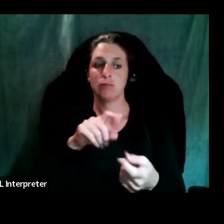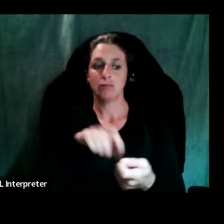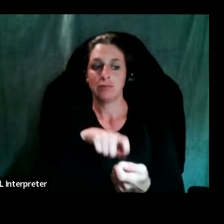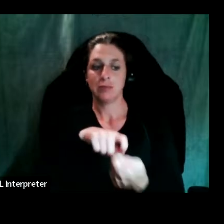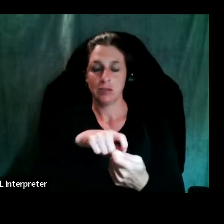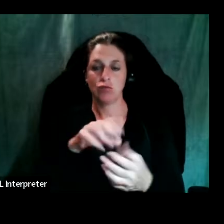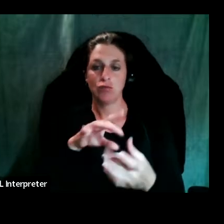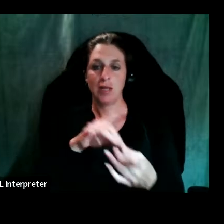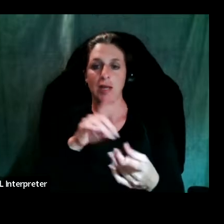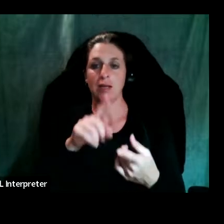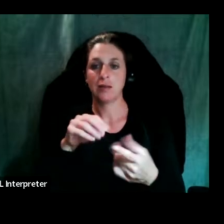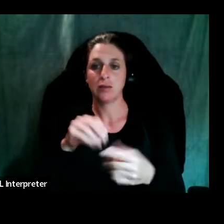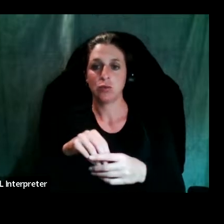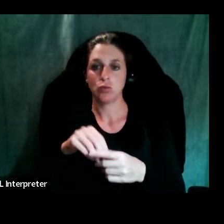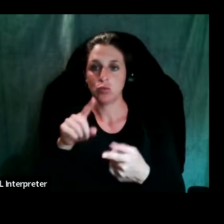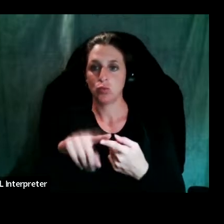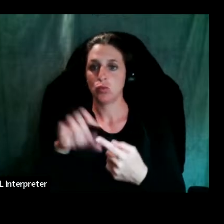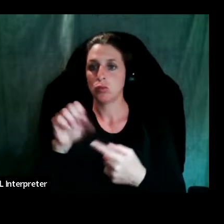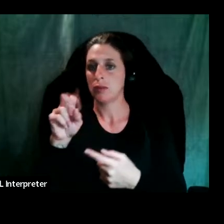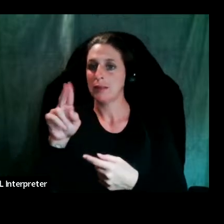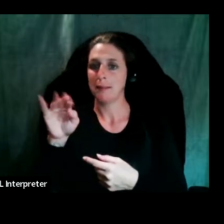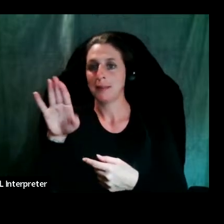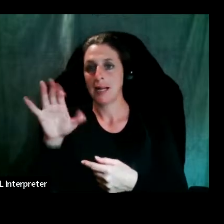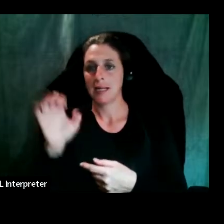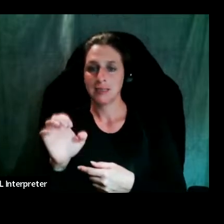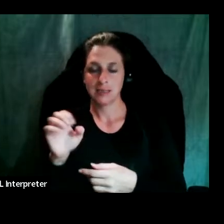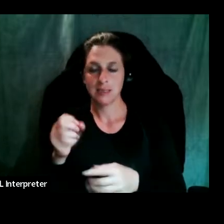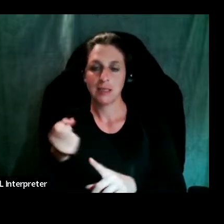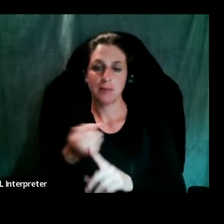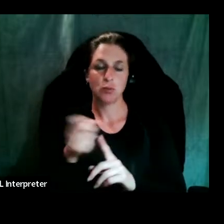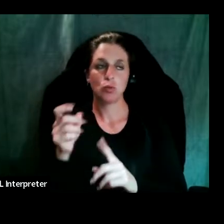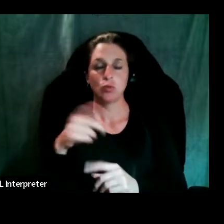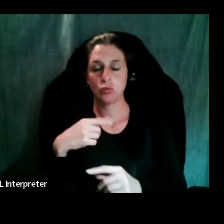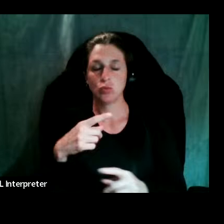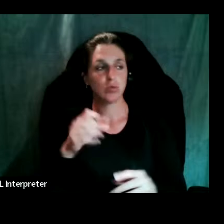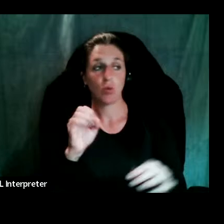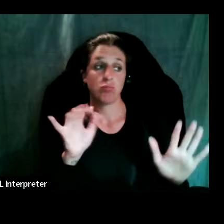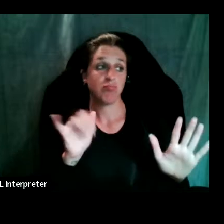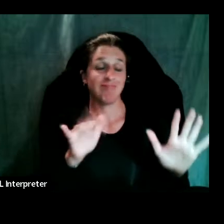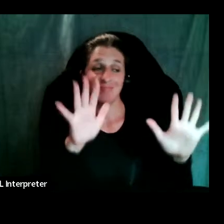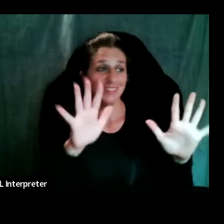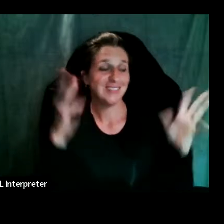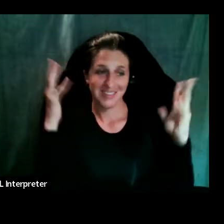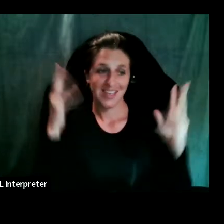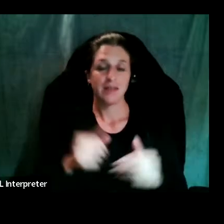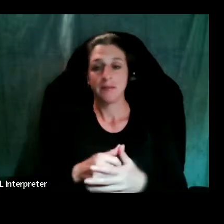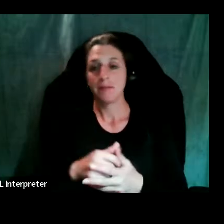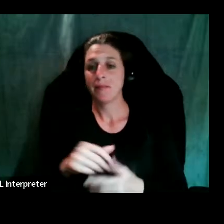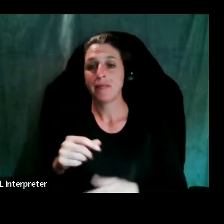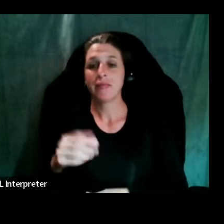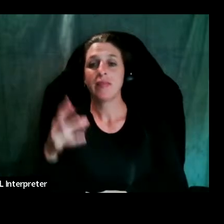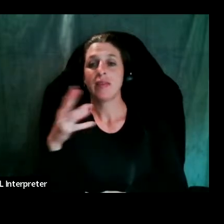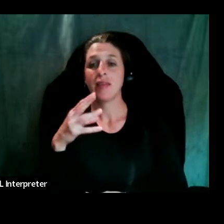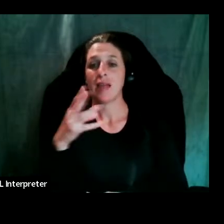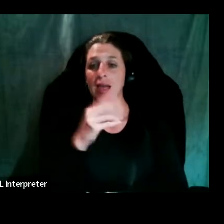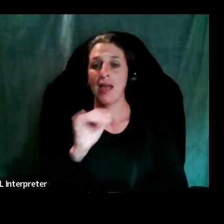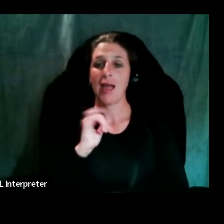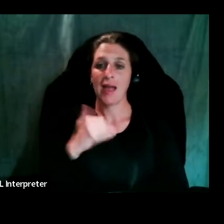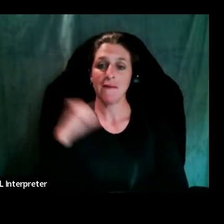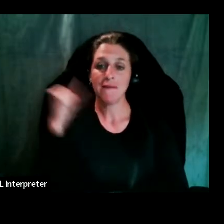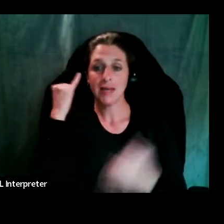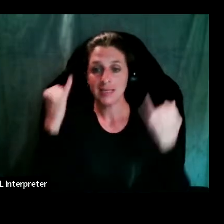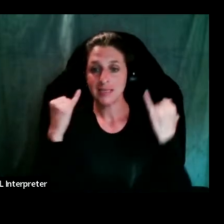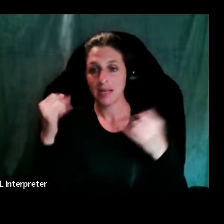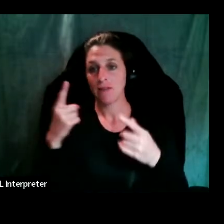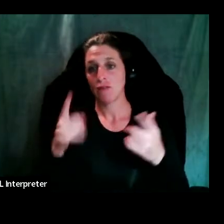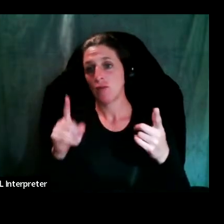So yay. And then I had the idea for